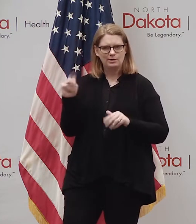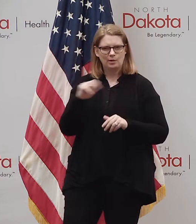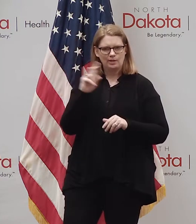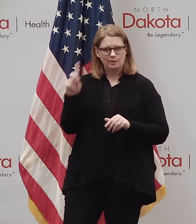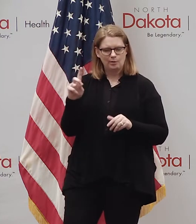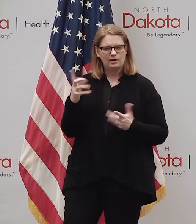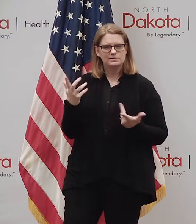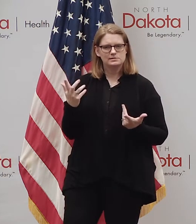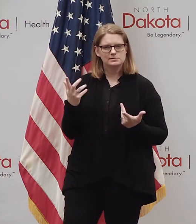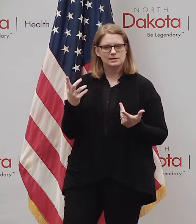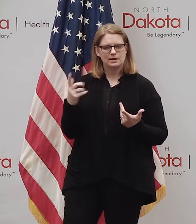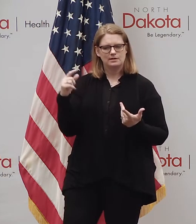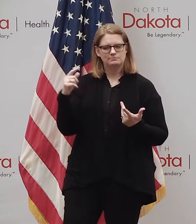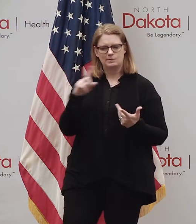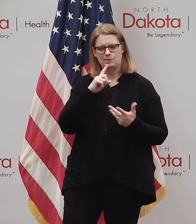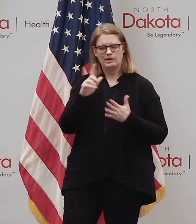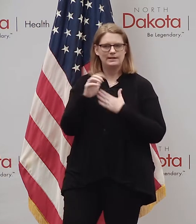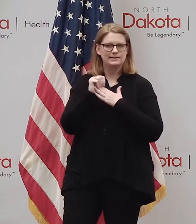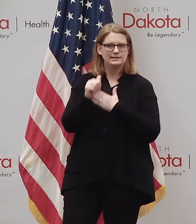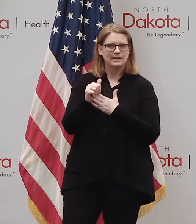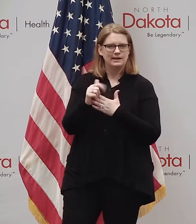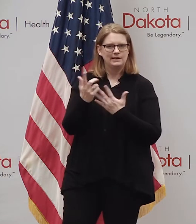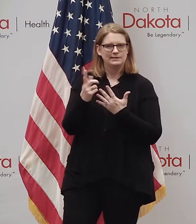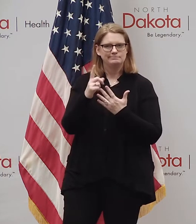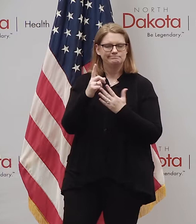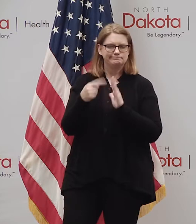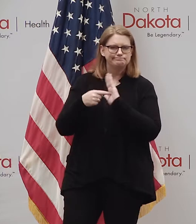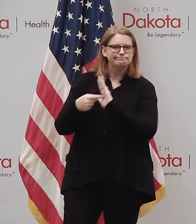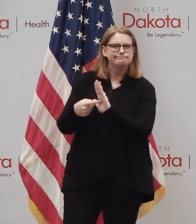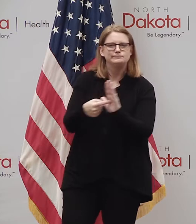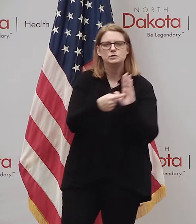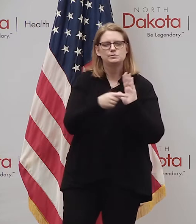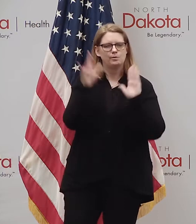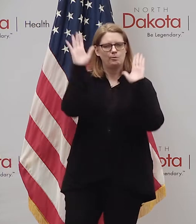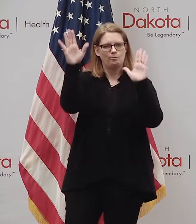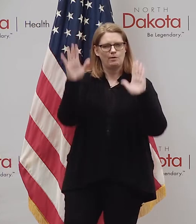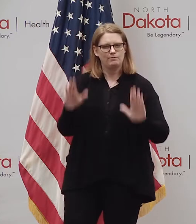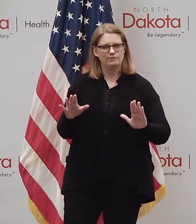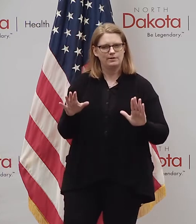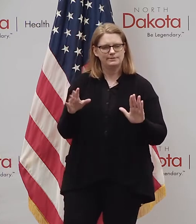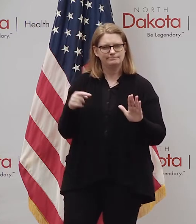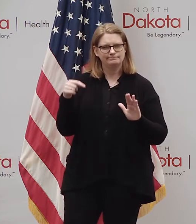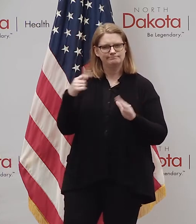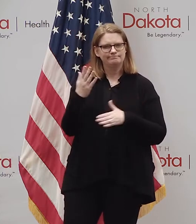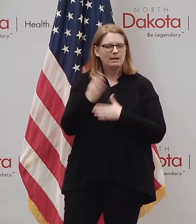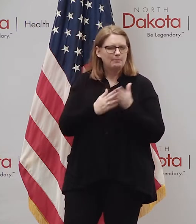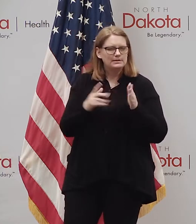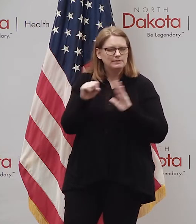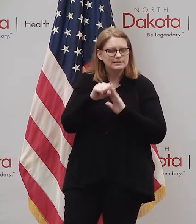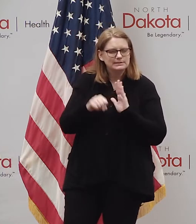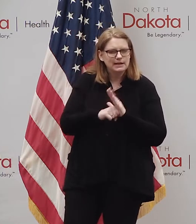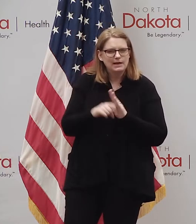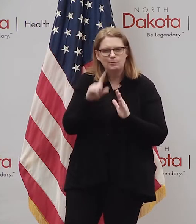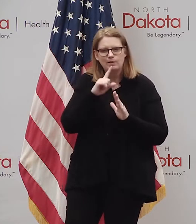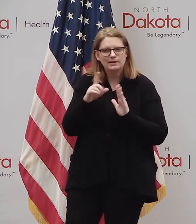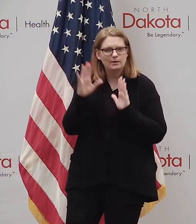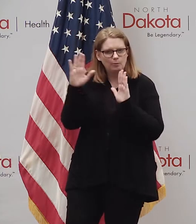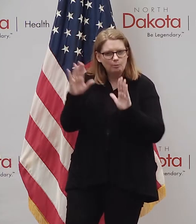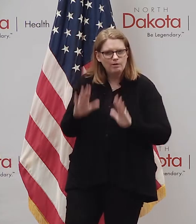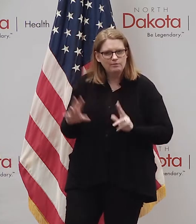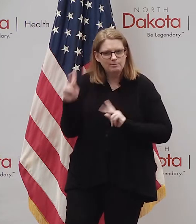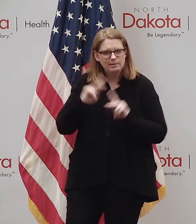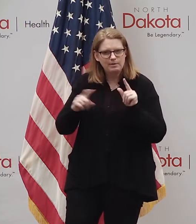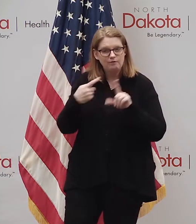difference in the world, leaving a legacy that shines a bright light on our state and showing people what truly is